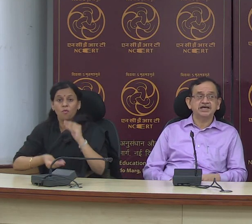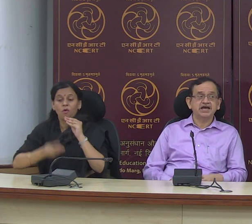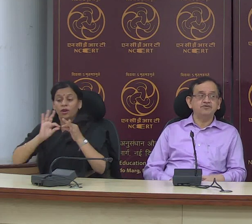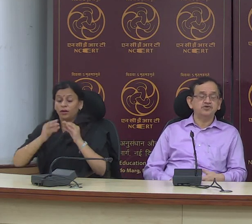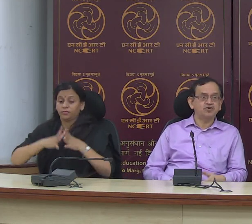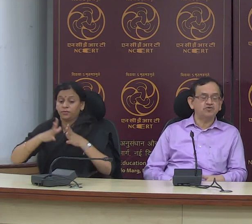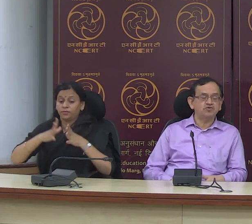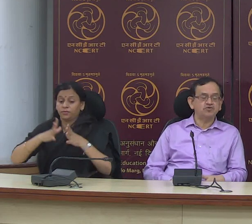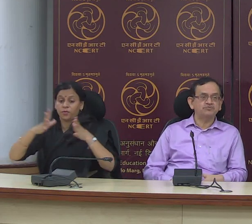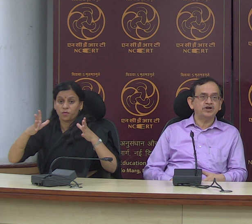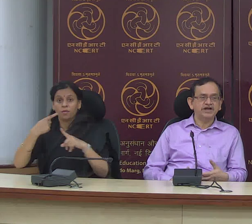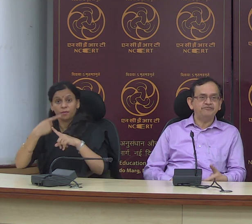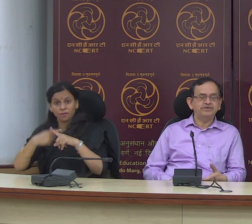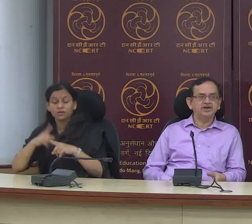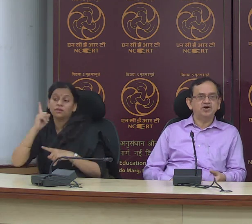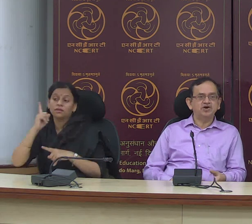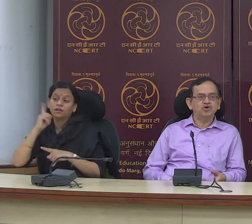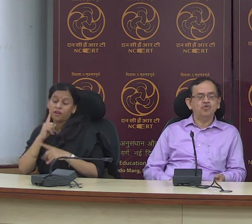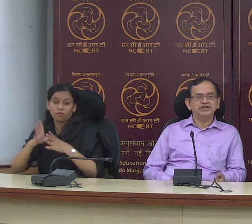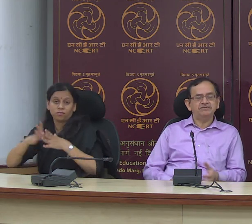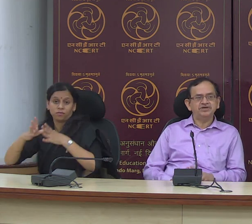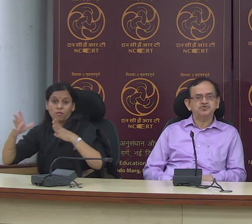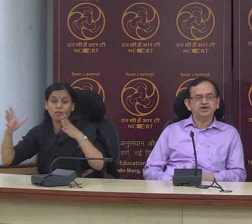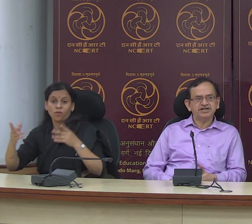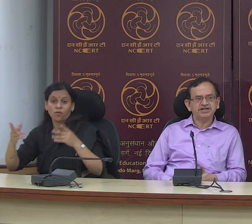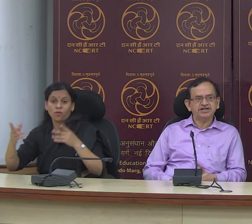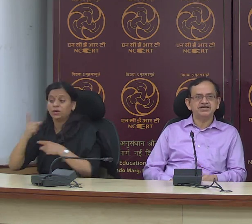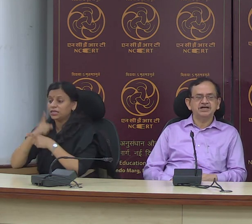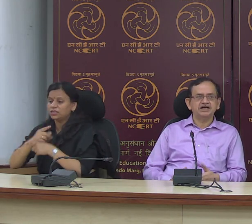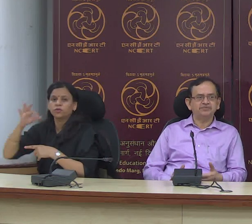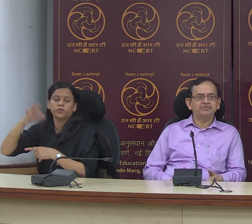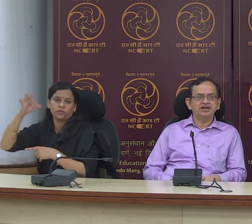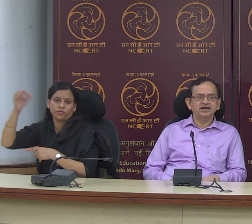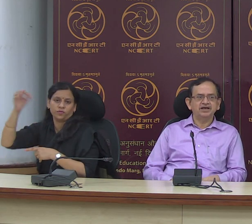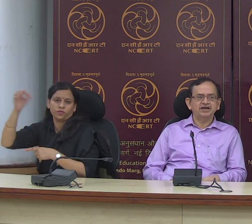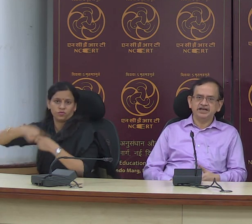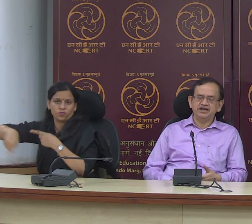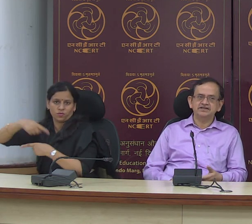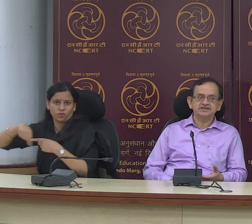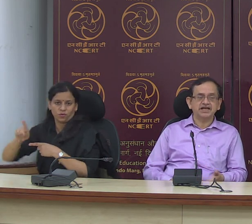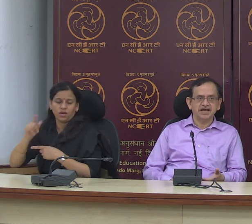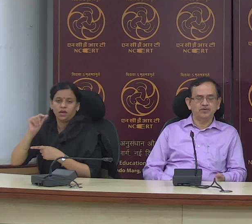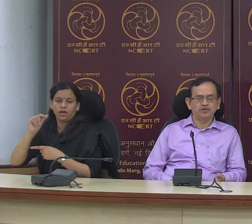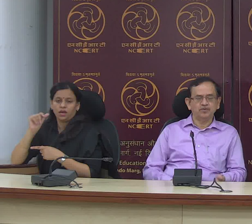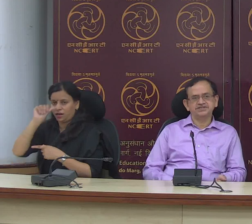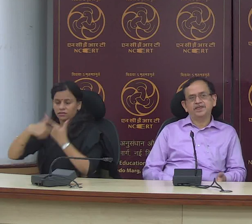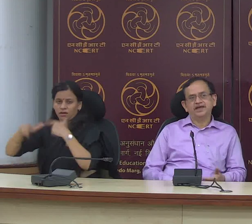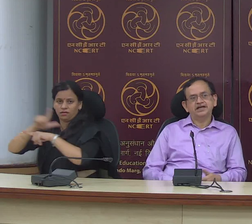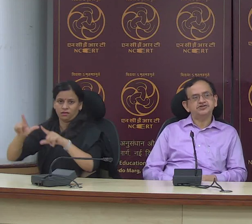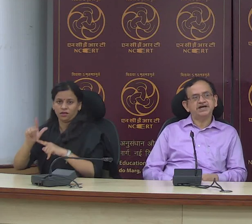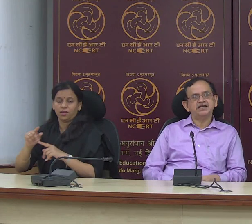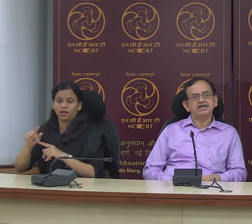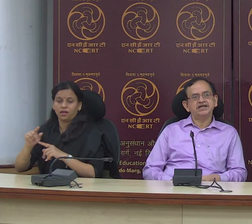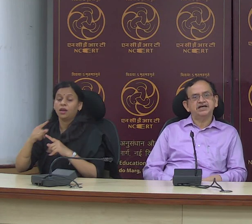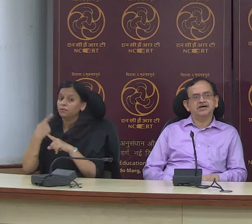interpreters, and we also come out with more and more deaf people who will then be used for teaching people in Indian Sign Language. In